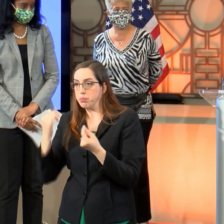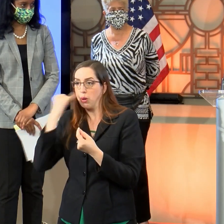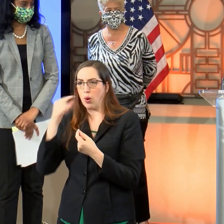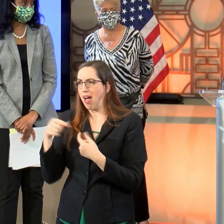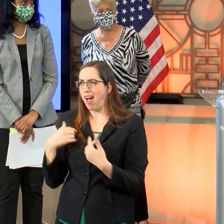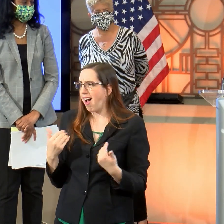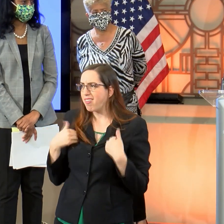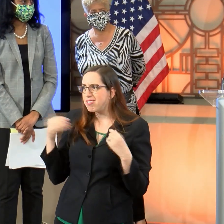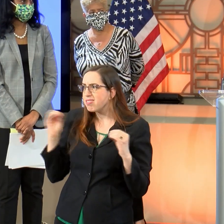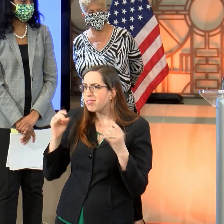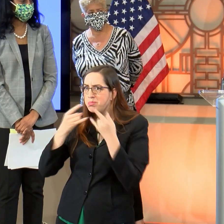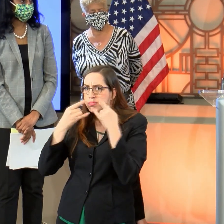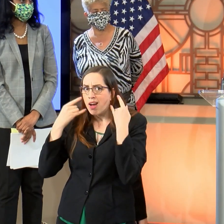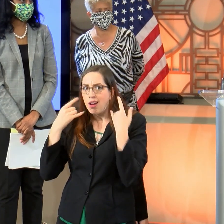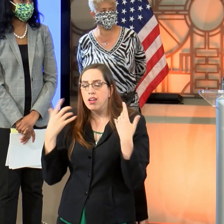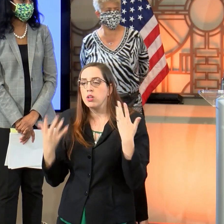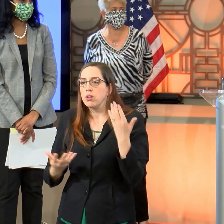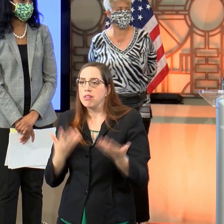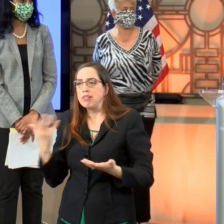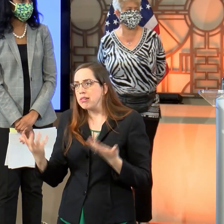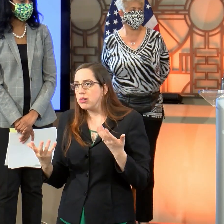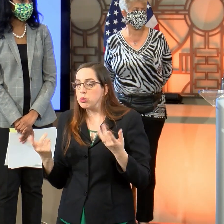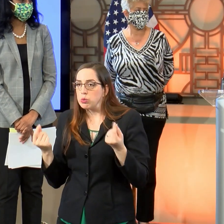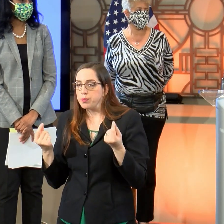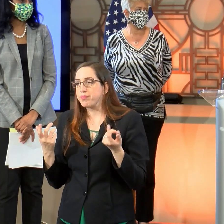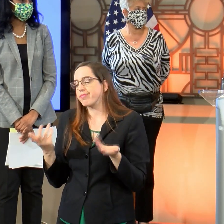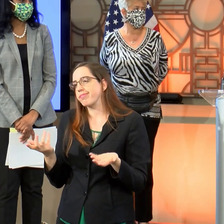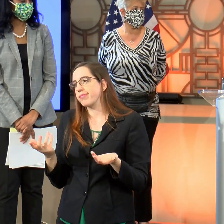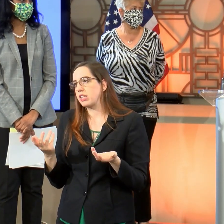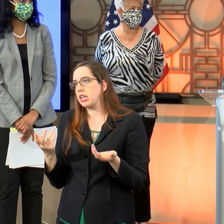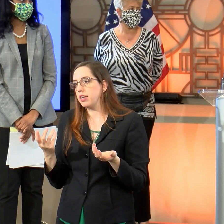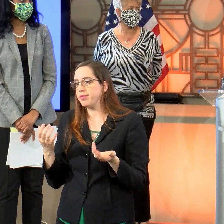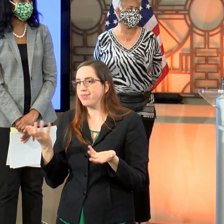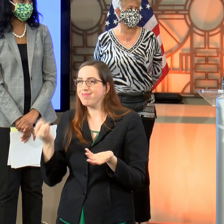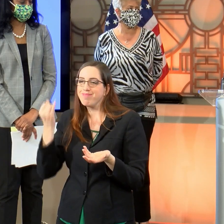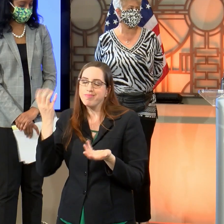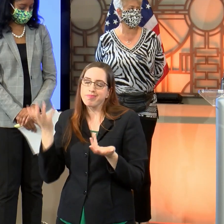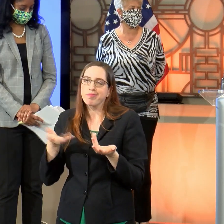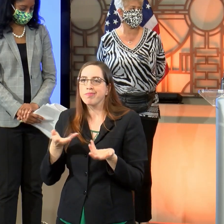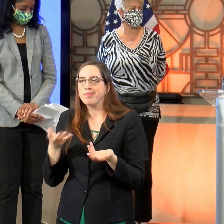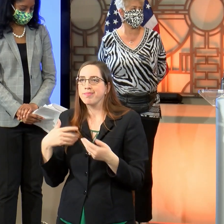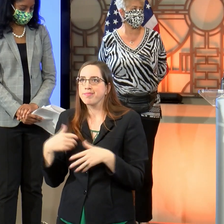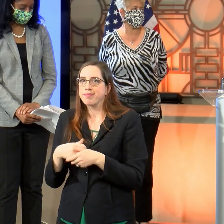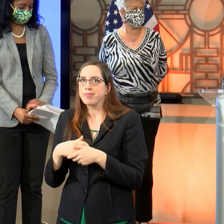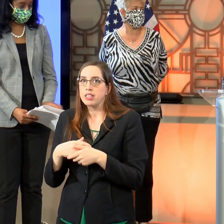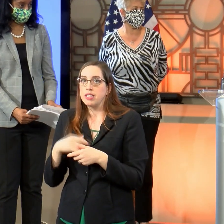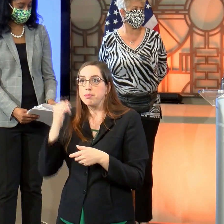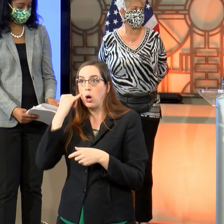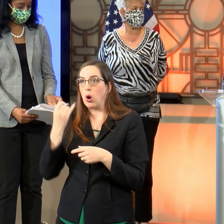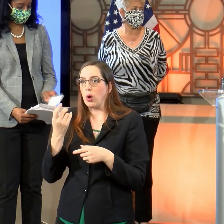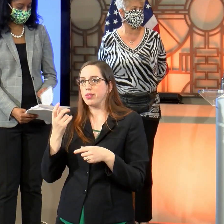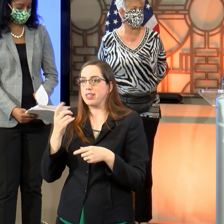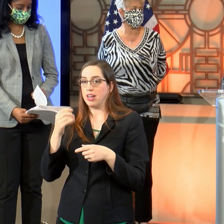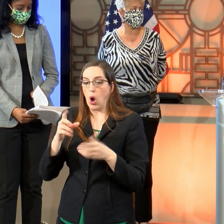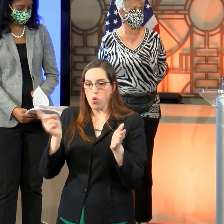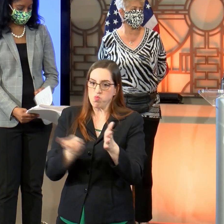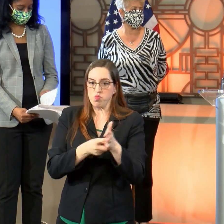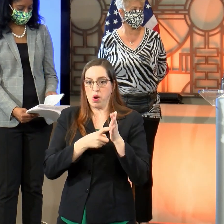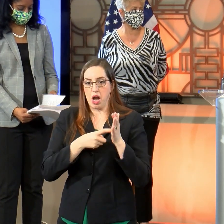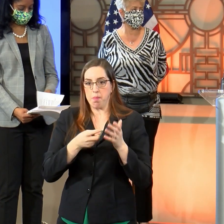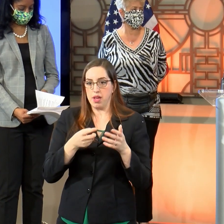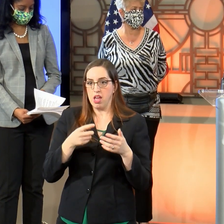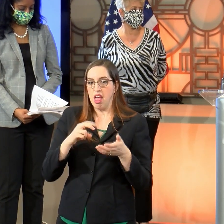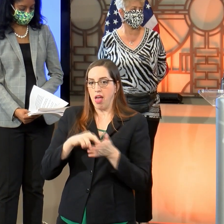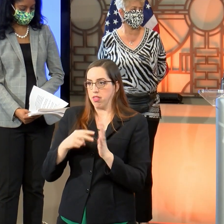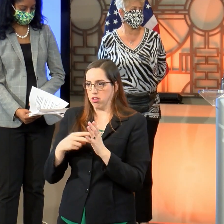have a mask. But if you can't have be but you can't have a mandate without making resources available